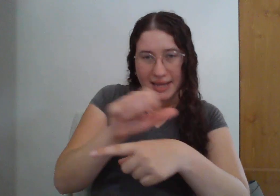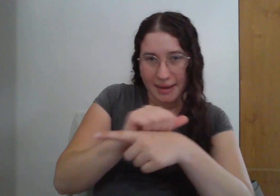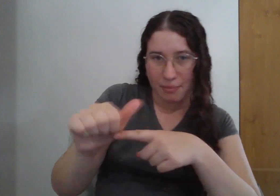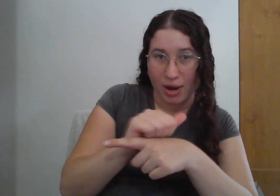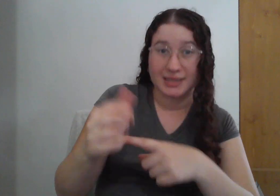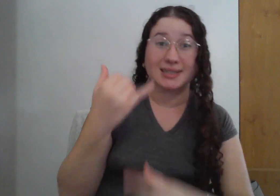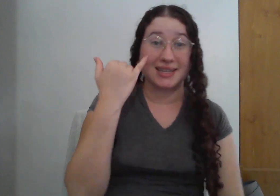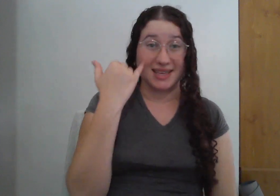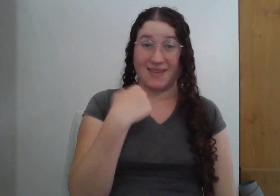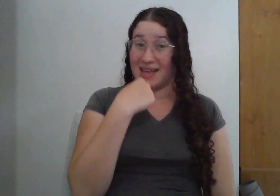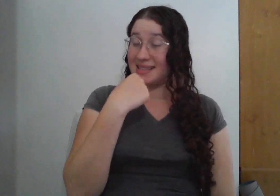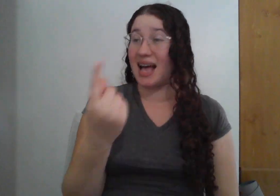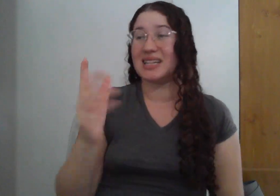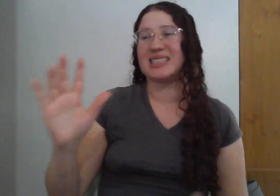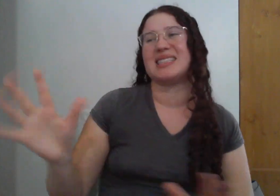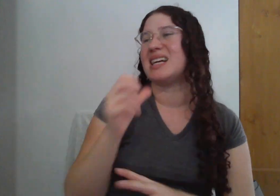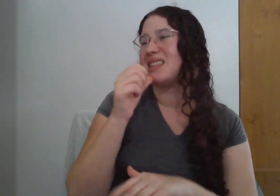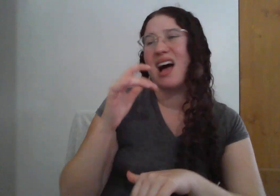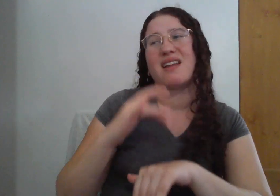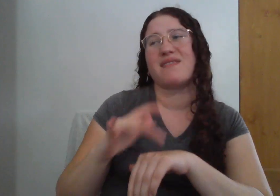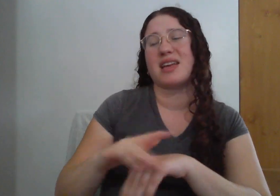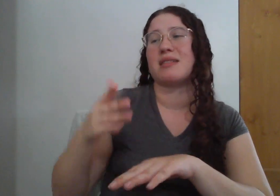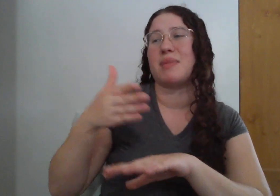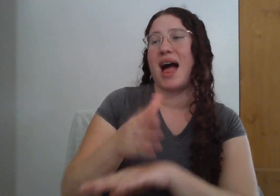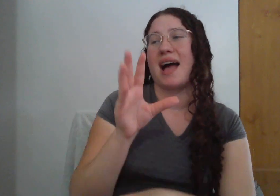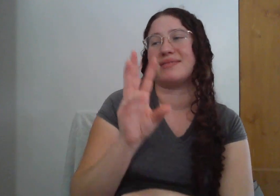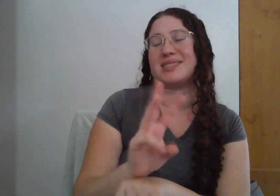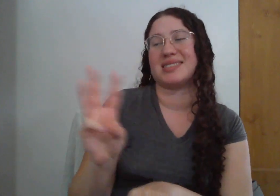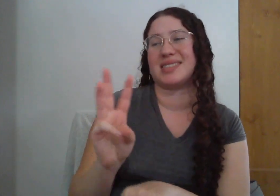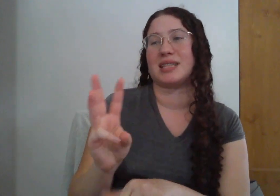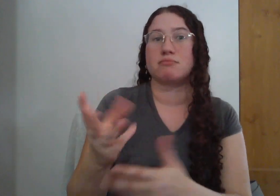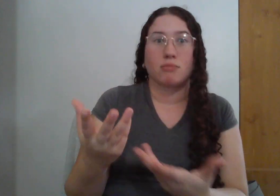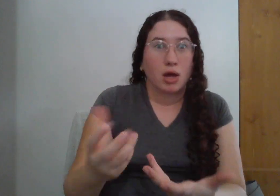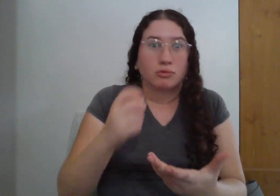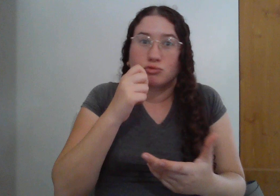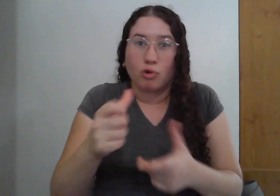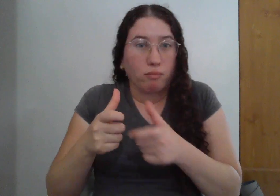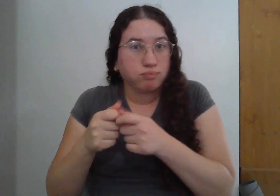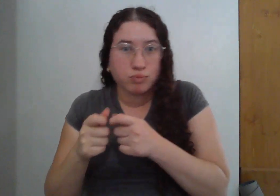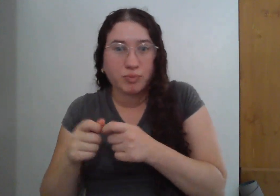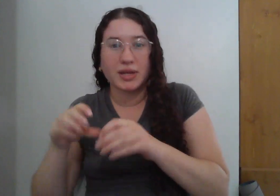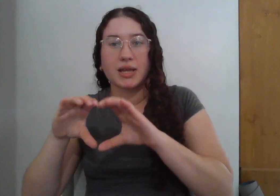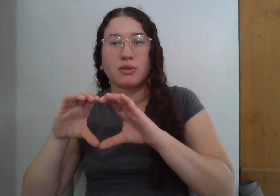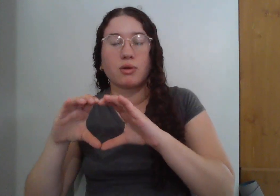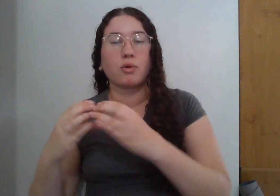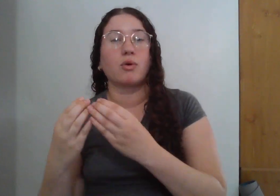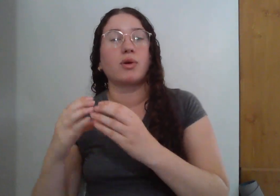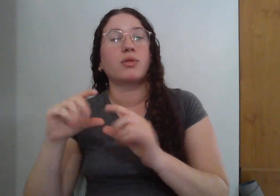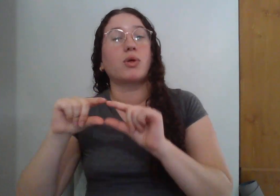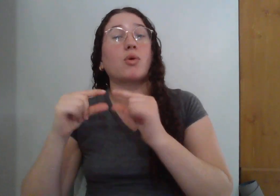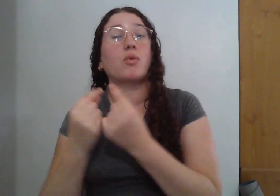say you're not available after 6, don't respond to the group chat. If you say you're not available